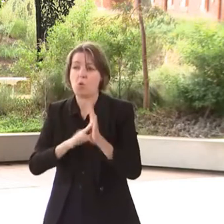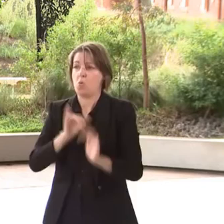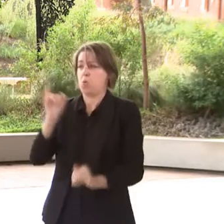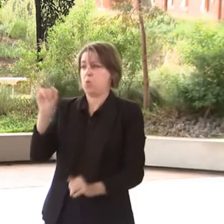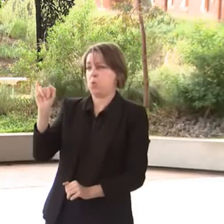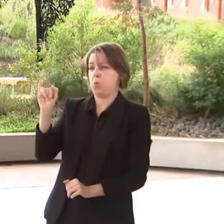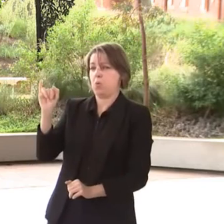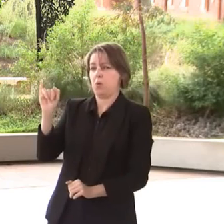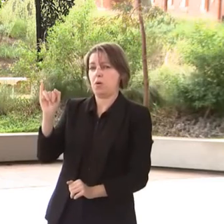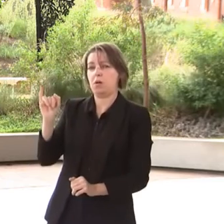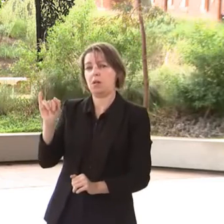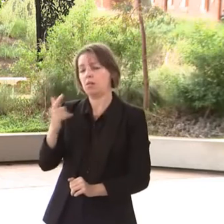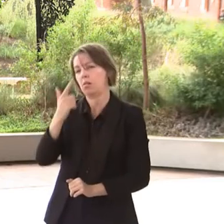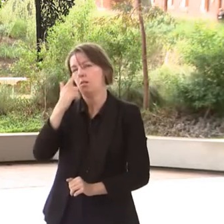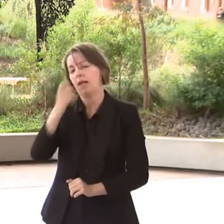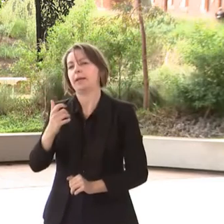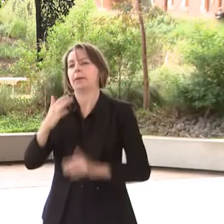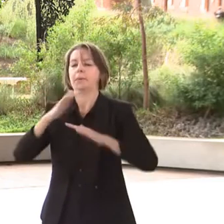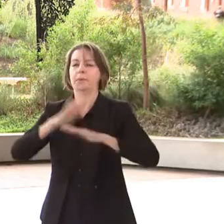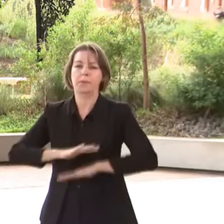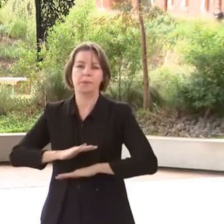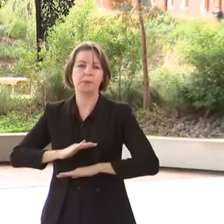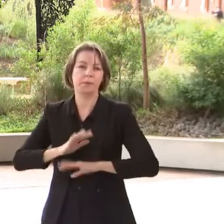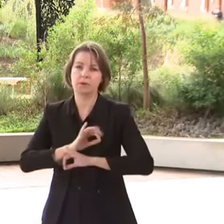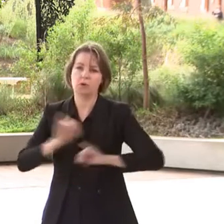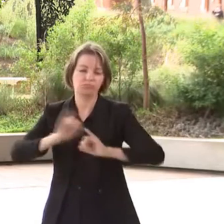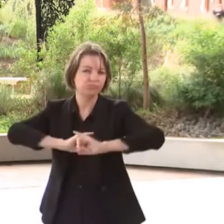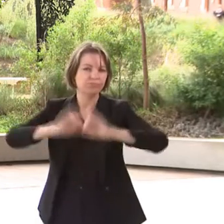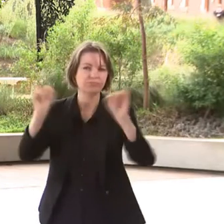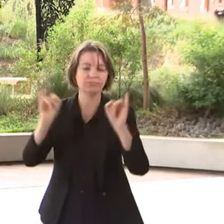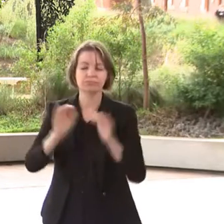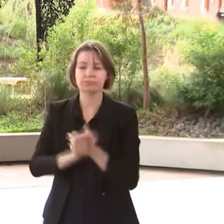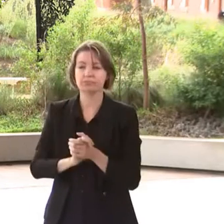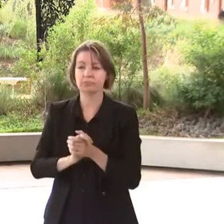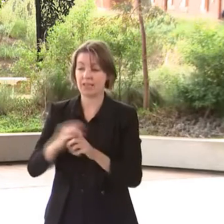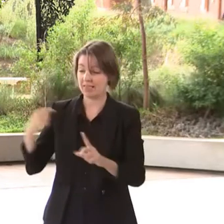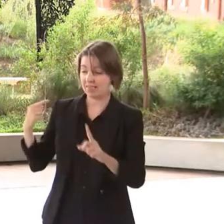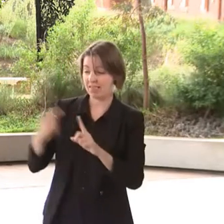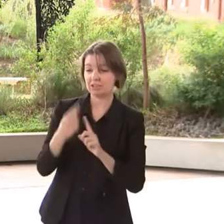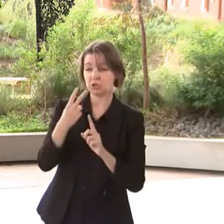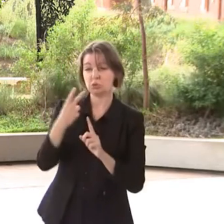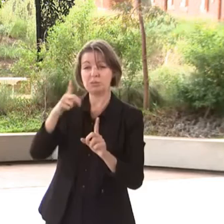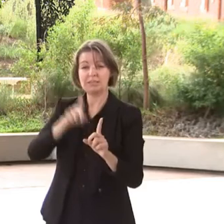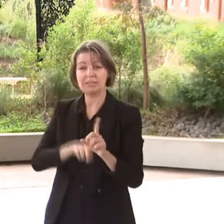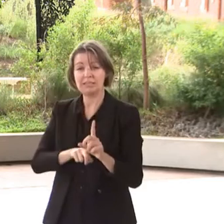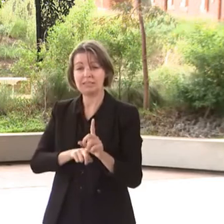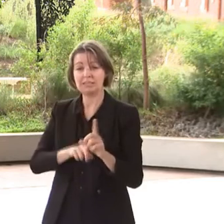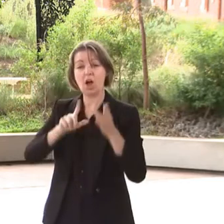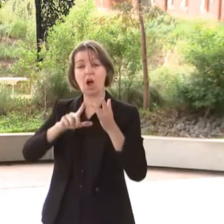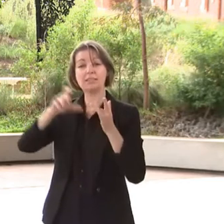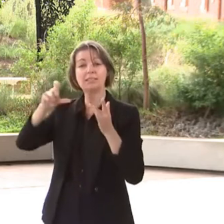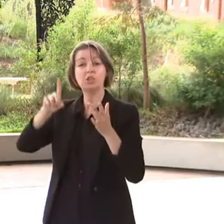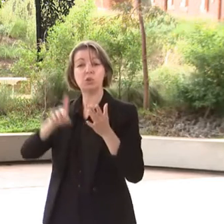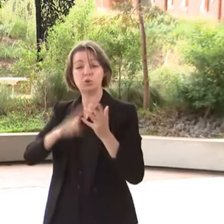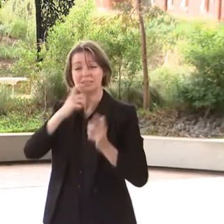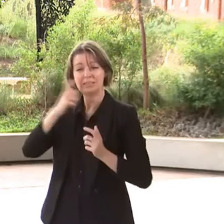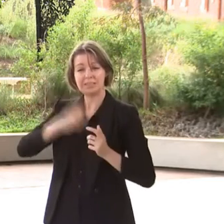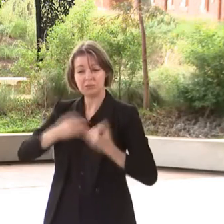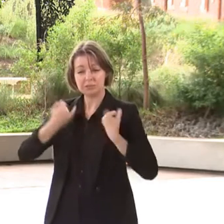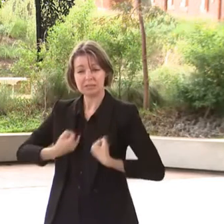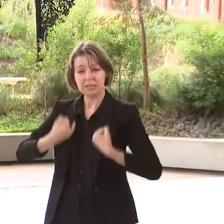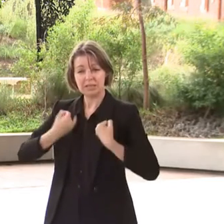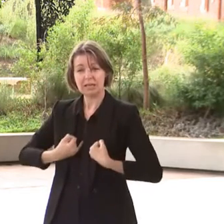are, and when you look at the death numbers and you look at the ICU numbers over the last 2 years, where Australia has stood